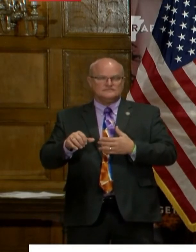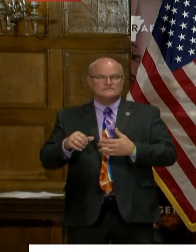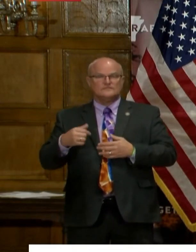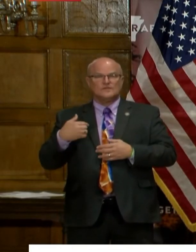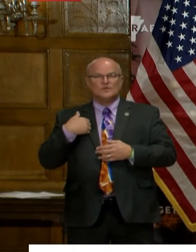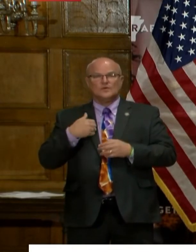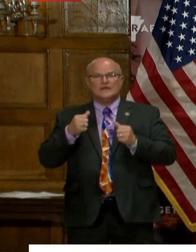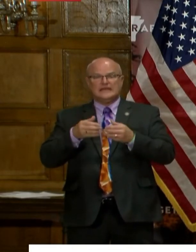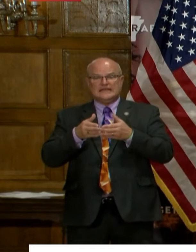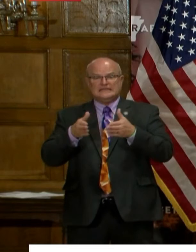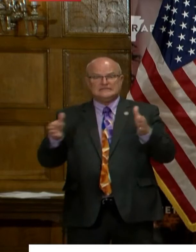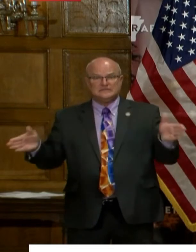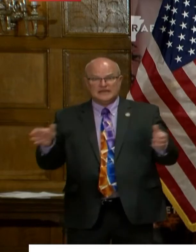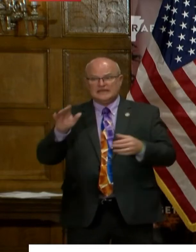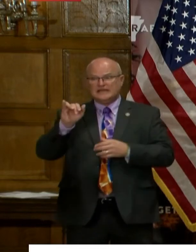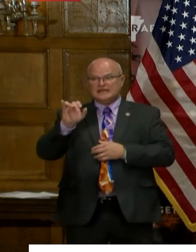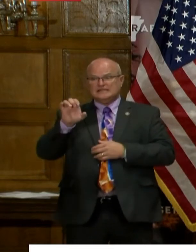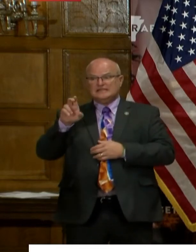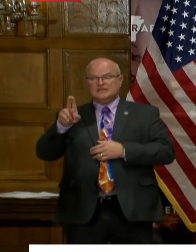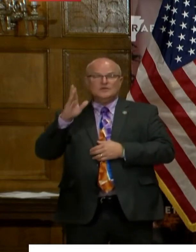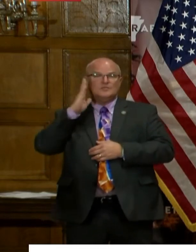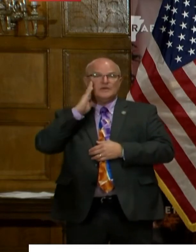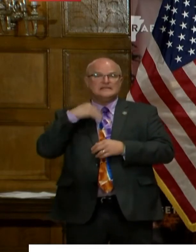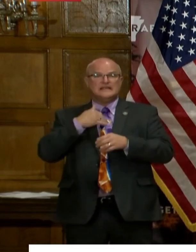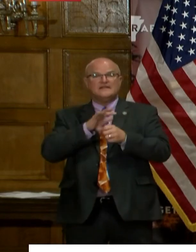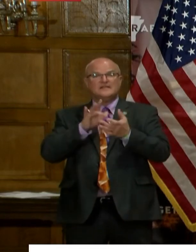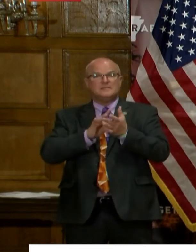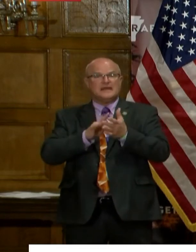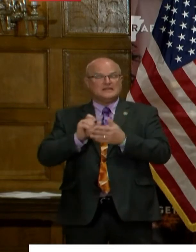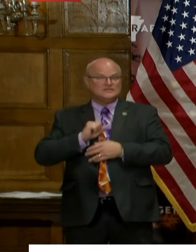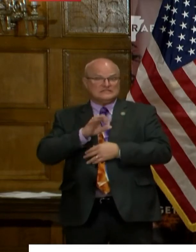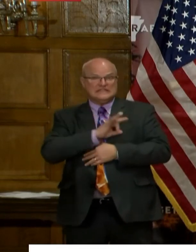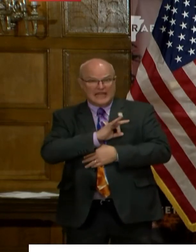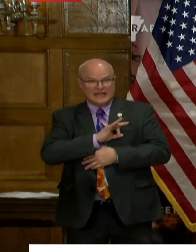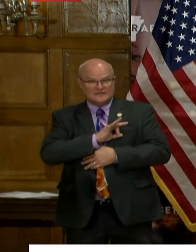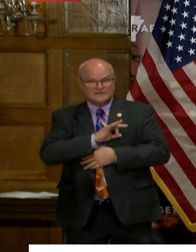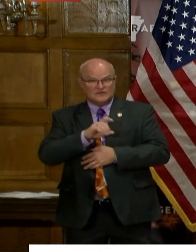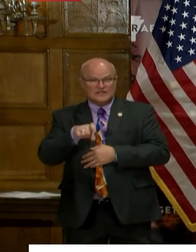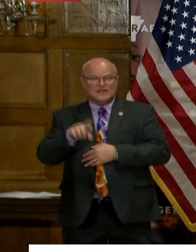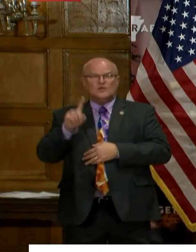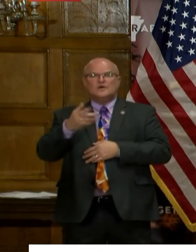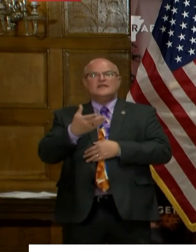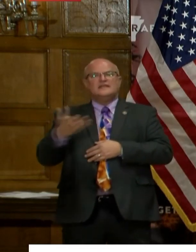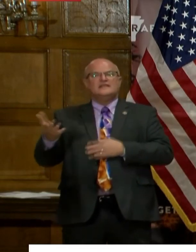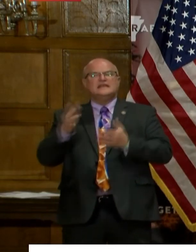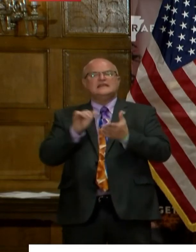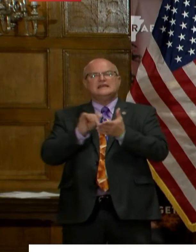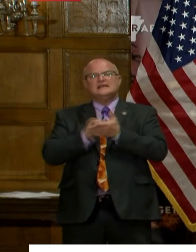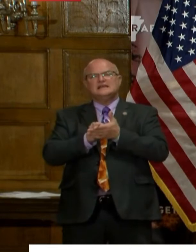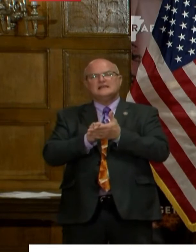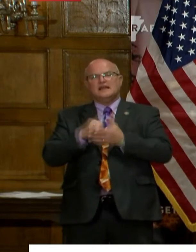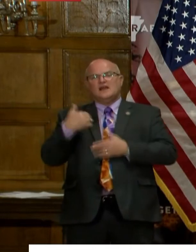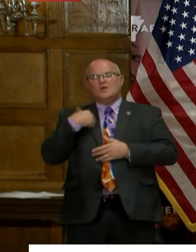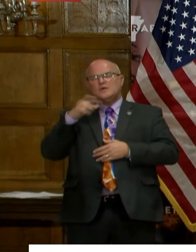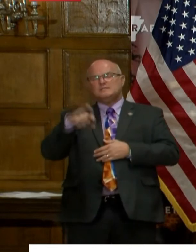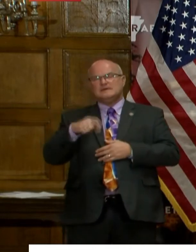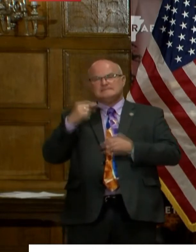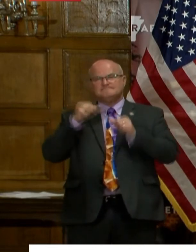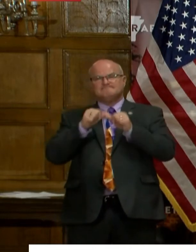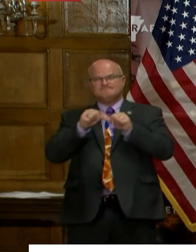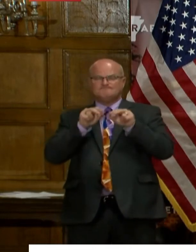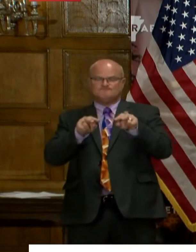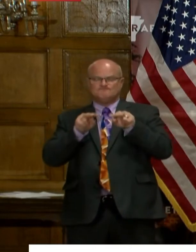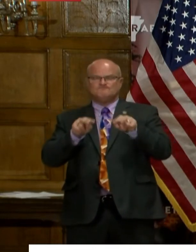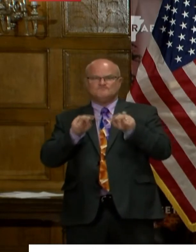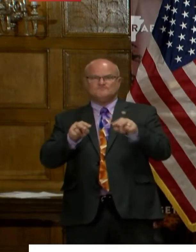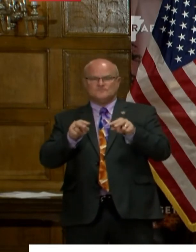We can expand ICU beds if we have the medical staff to do it. One of the things that we have to continue to look at